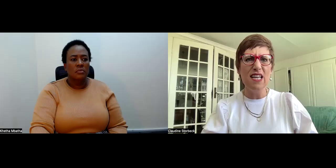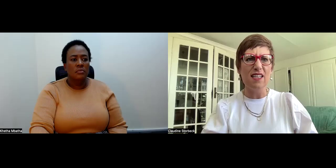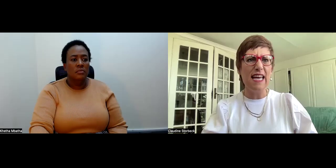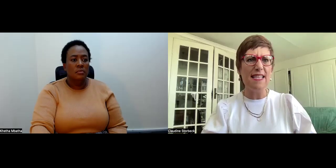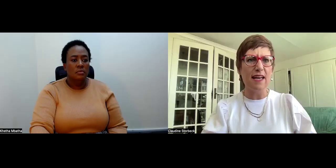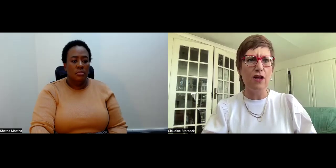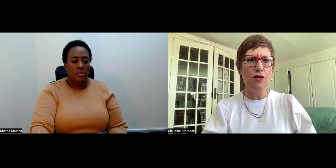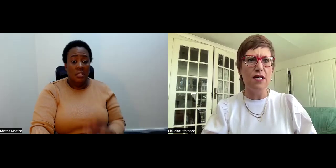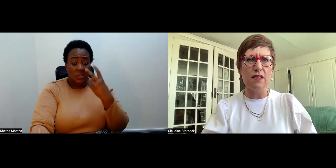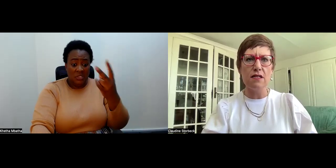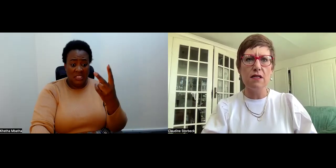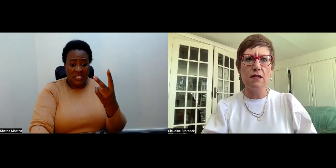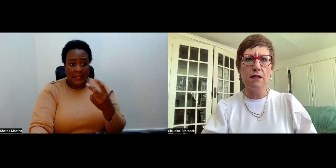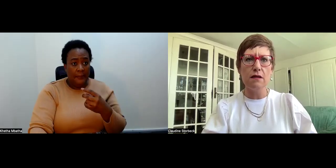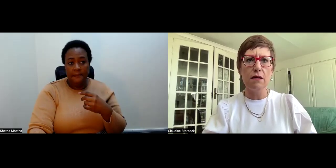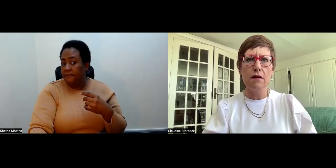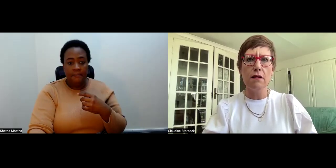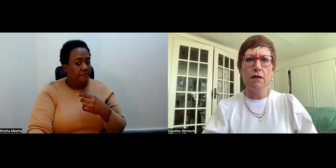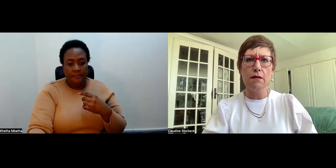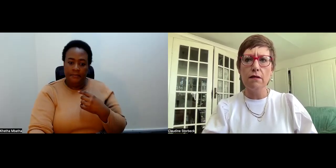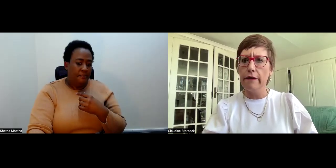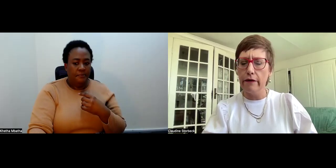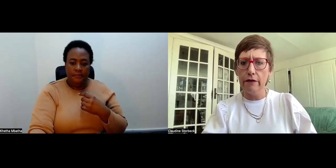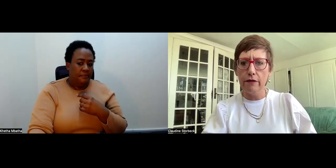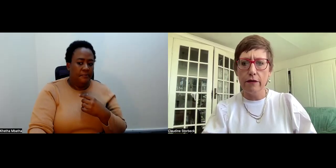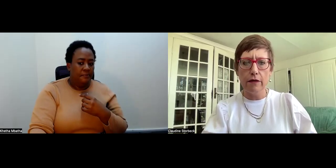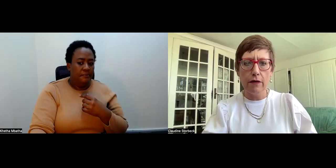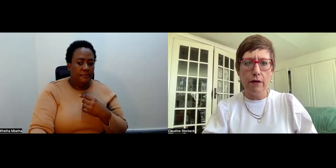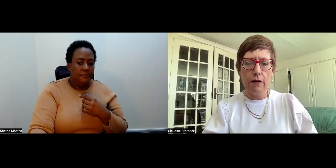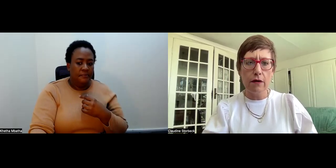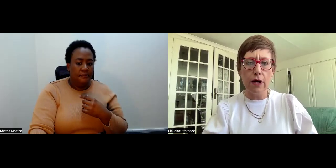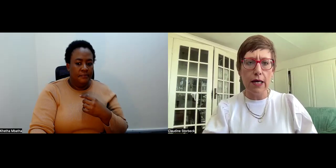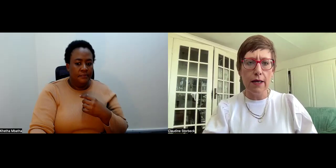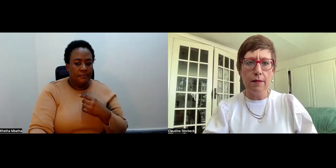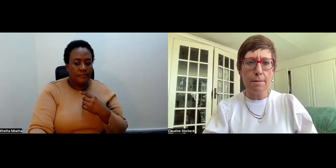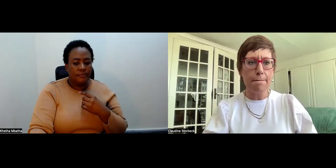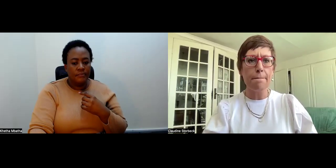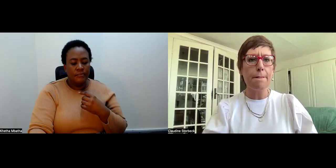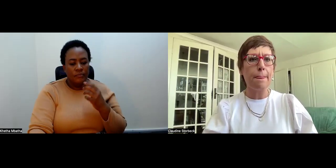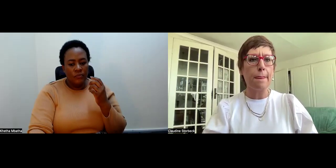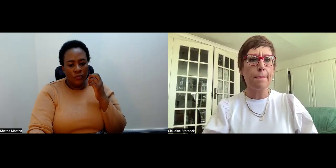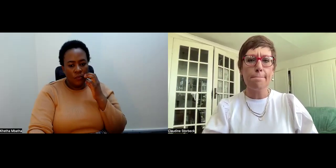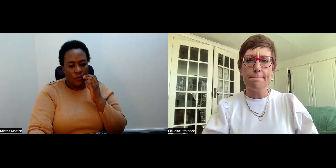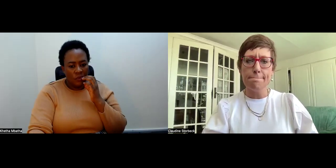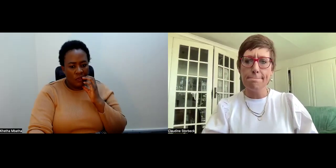Can you see it? Keita, can you see it? No. Okay.